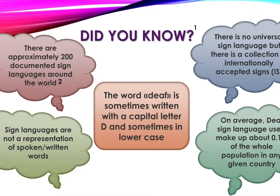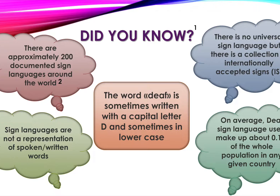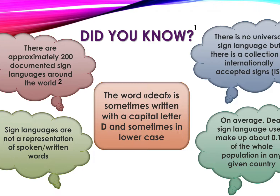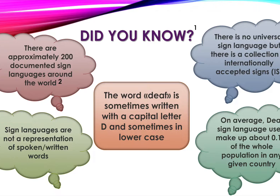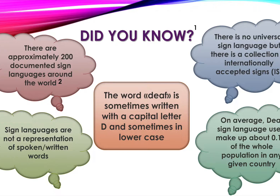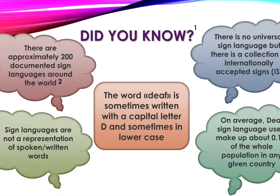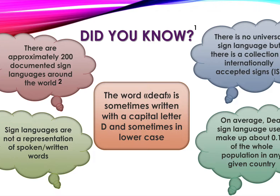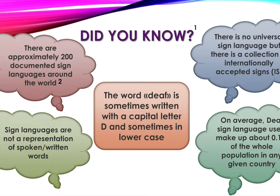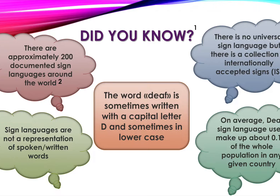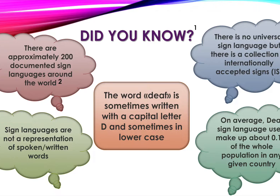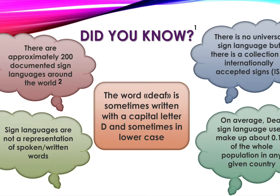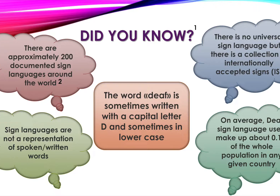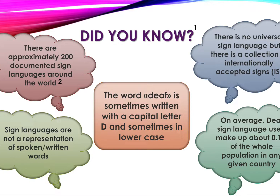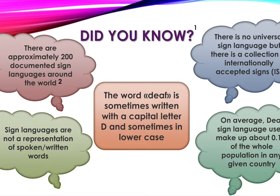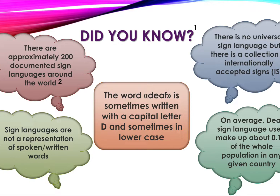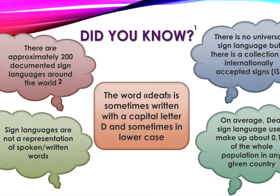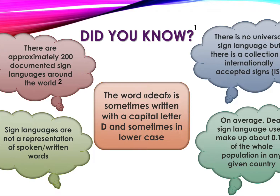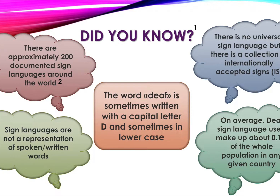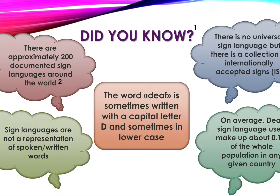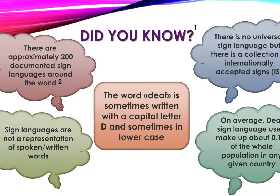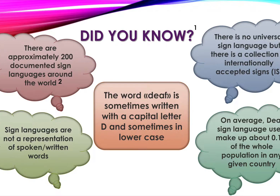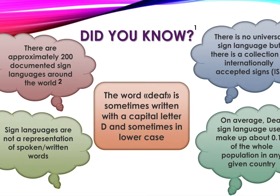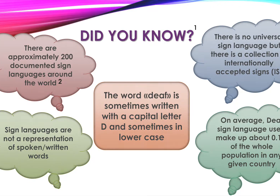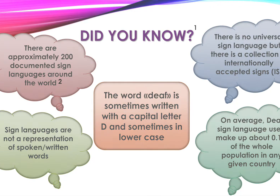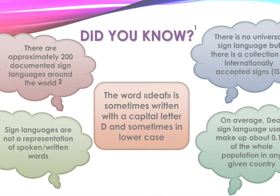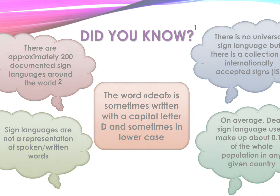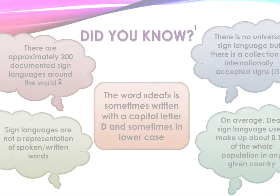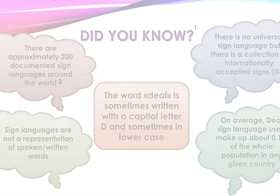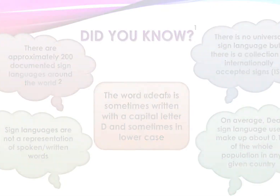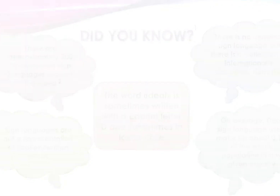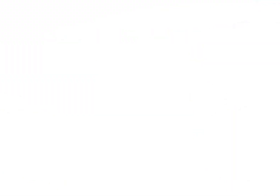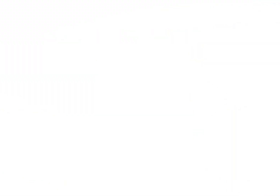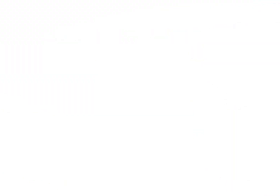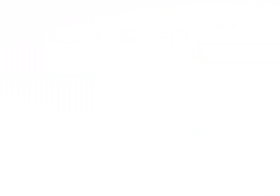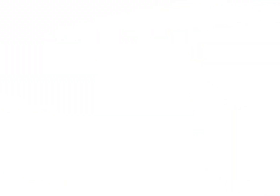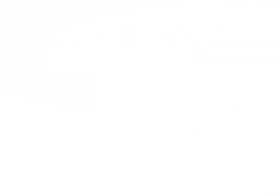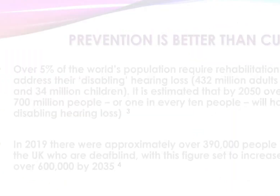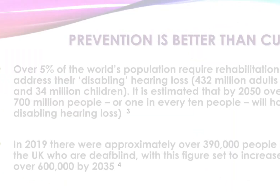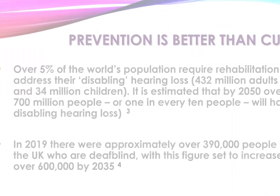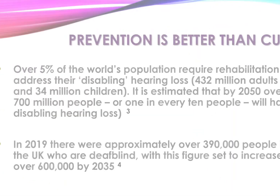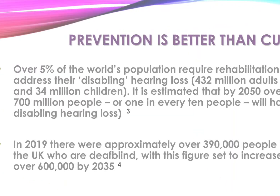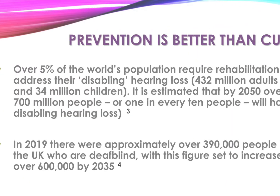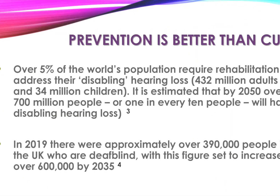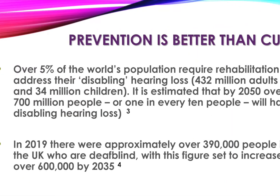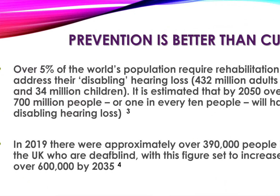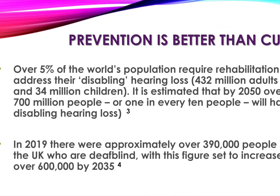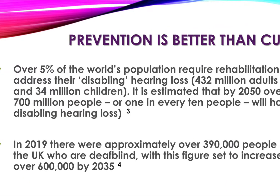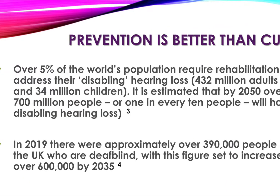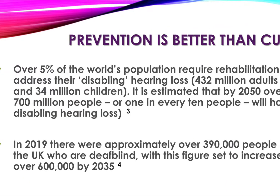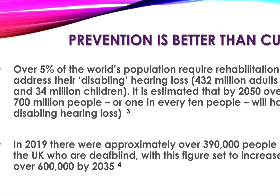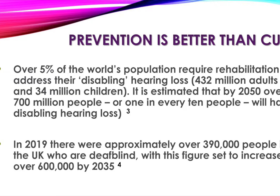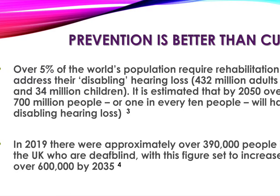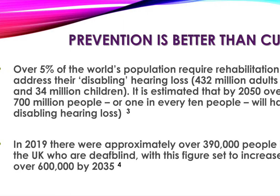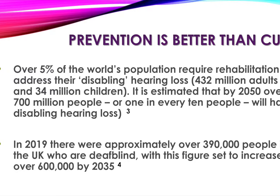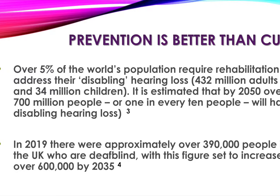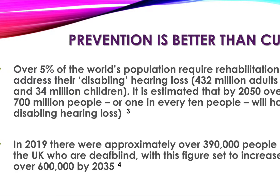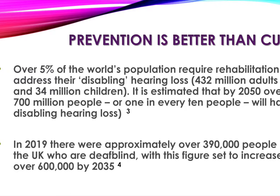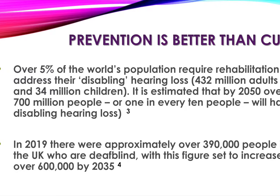their own traditions, their own humor, and their own custom. So these are just some statistics from the WHO